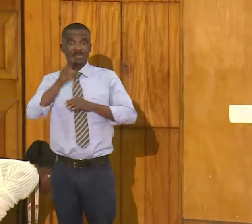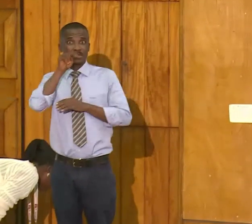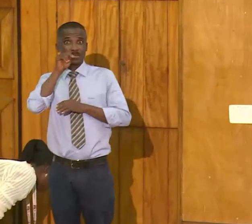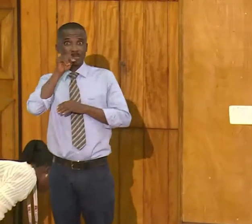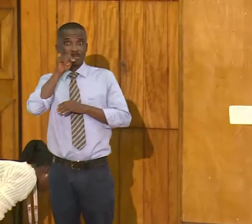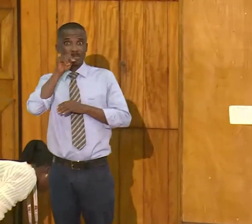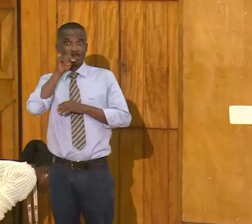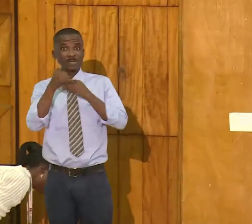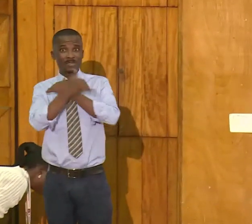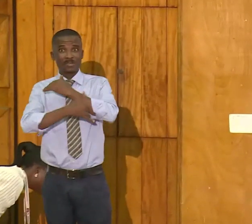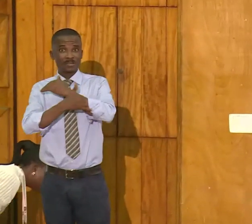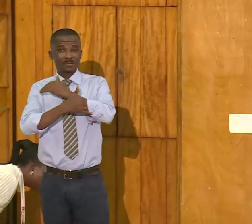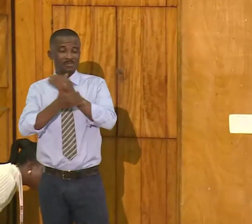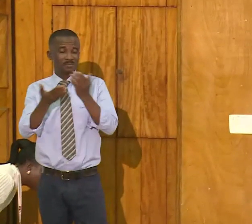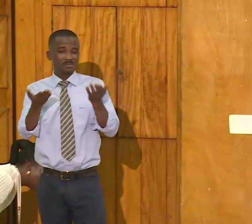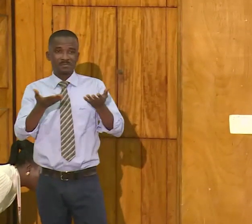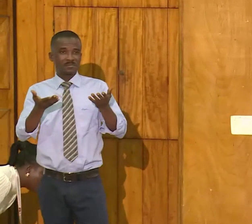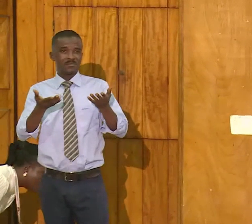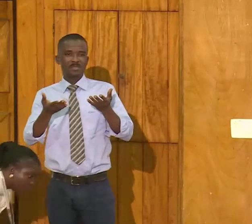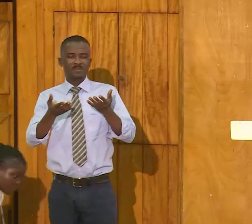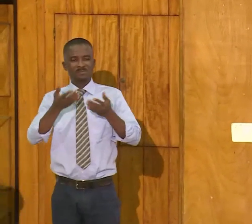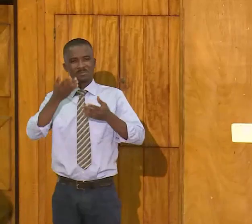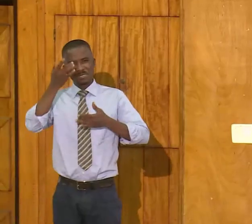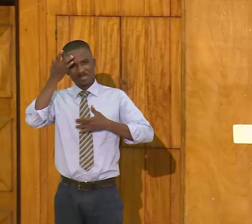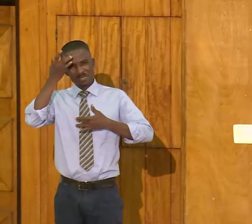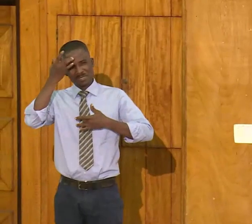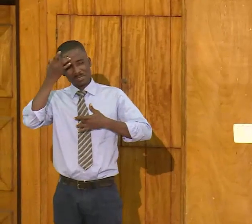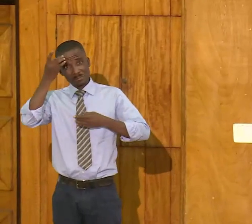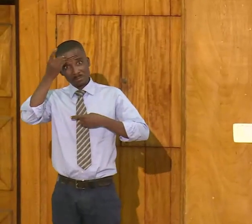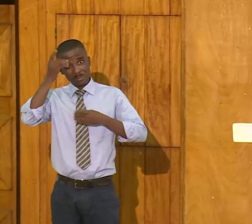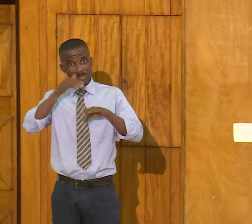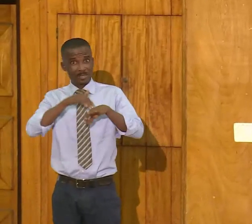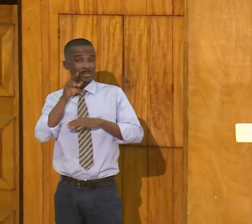for Emerging Infectious Disease at the Federal University of Otuoke, Nigeria.